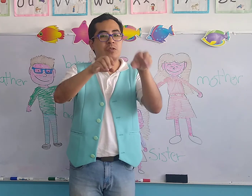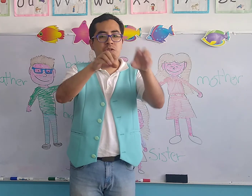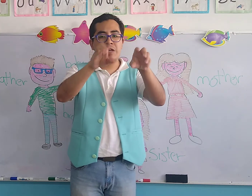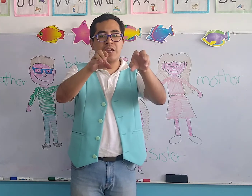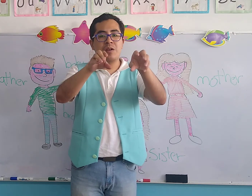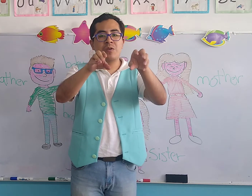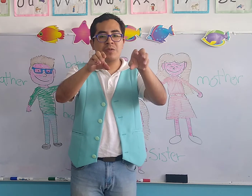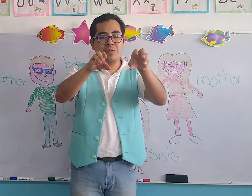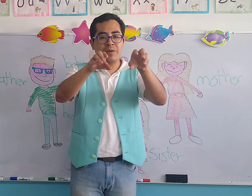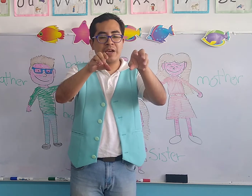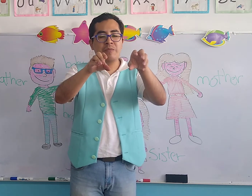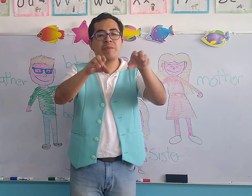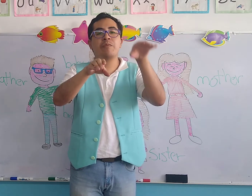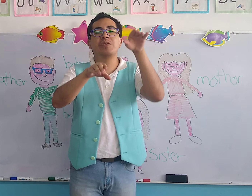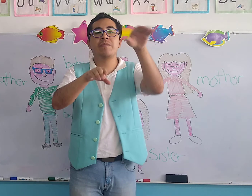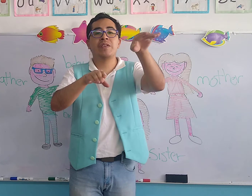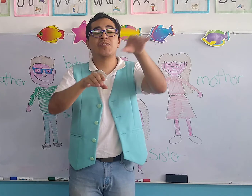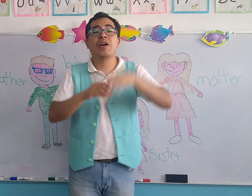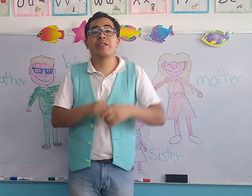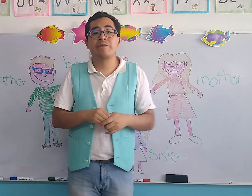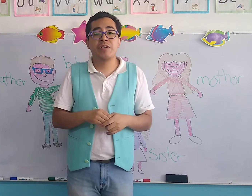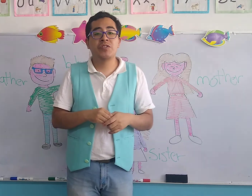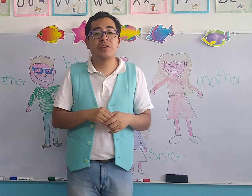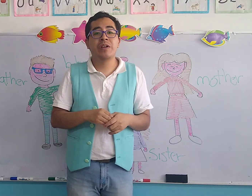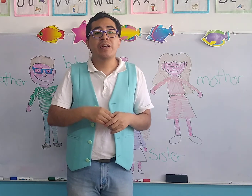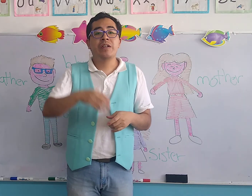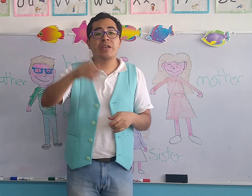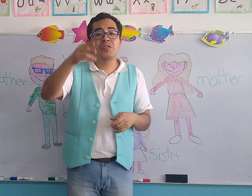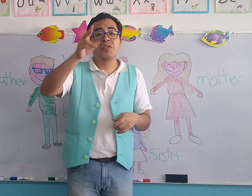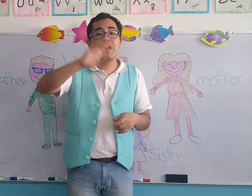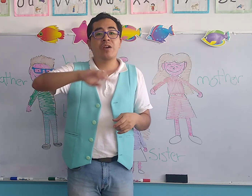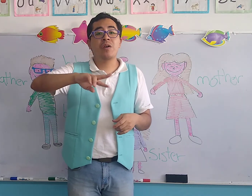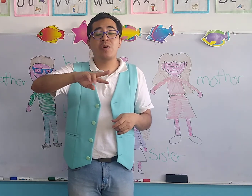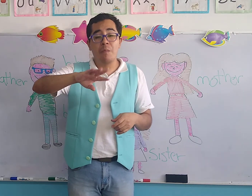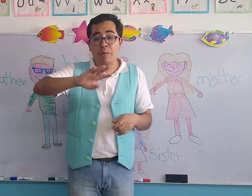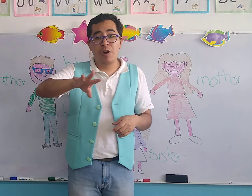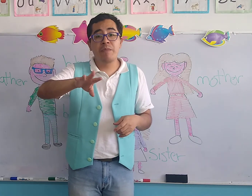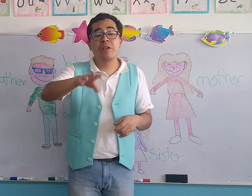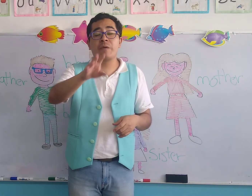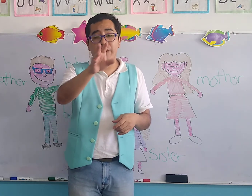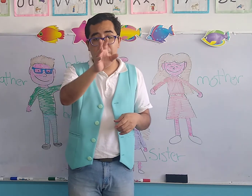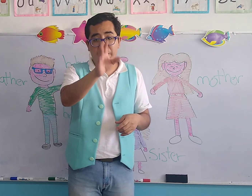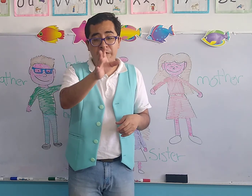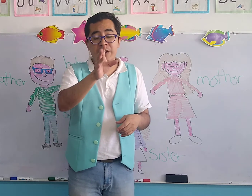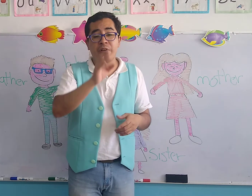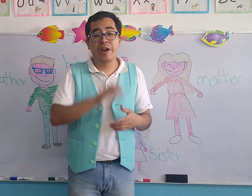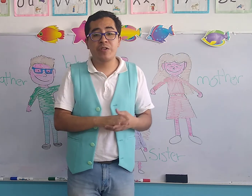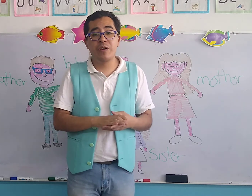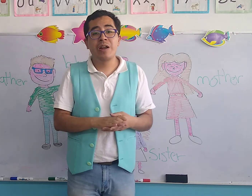pedacitos de hielo. Okay, we put them inside the freezer. The second compartment of the refrigerator,